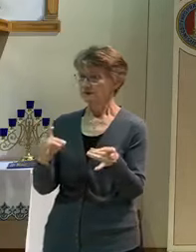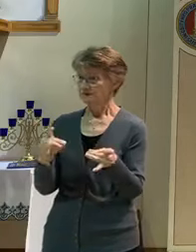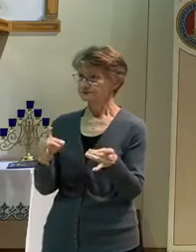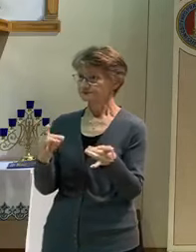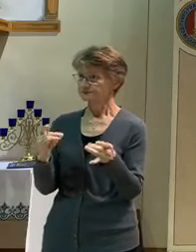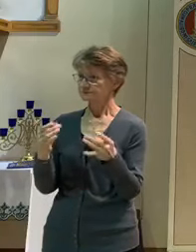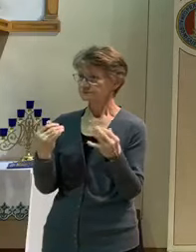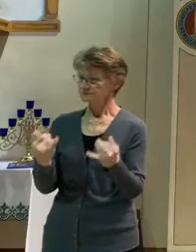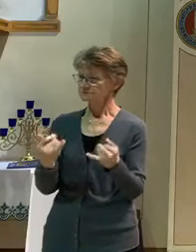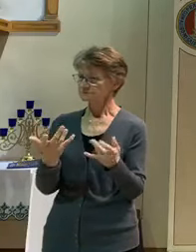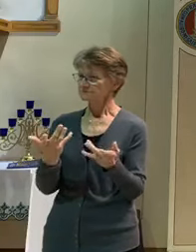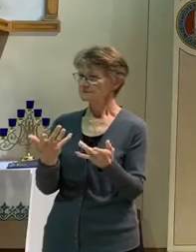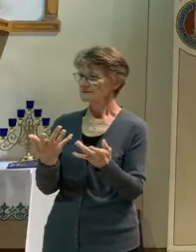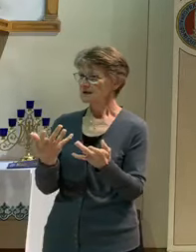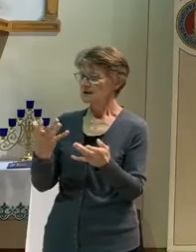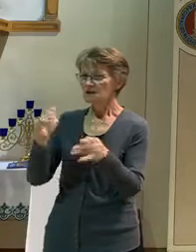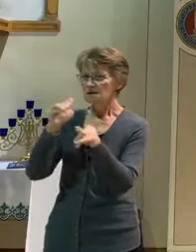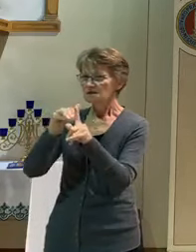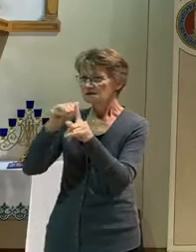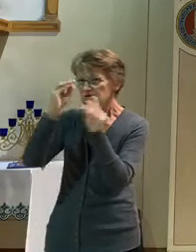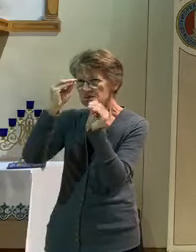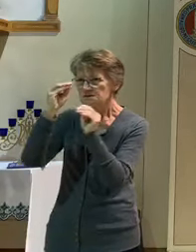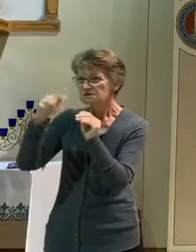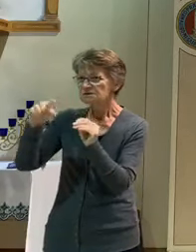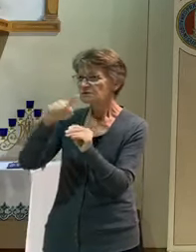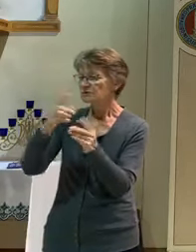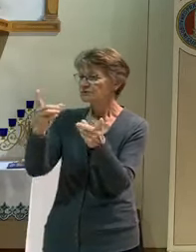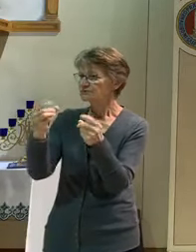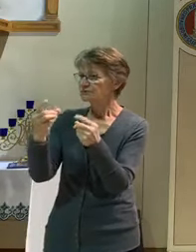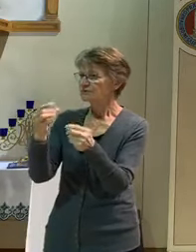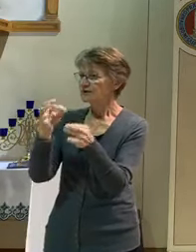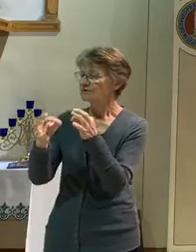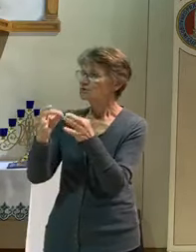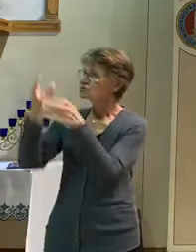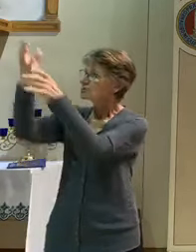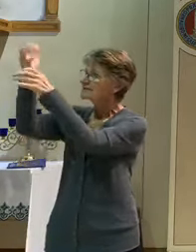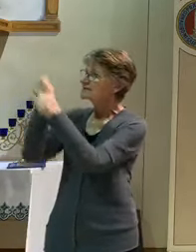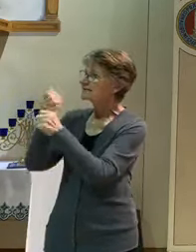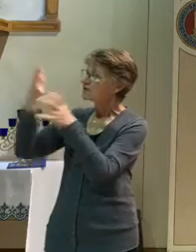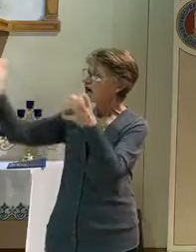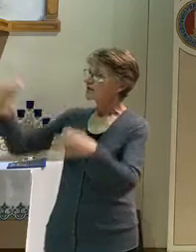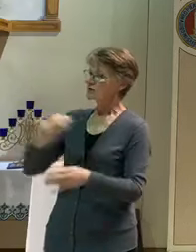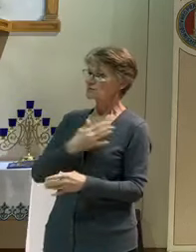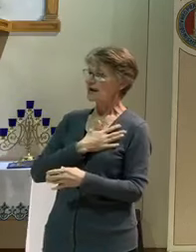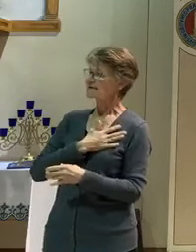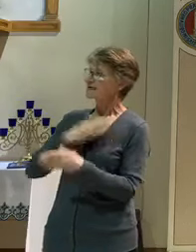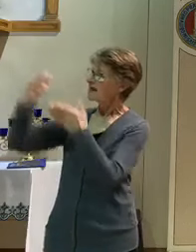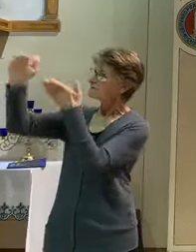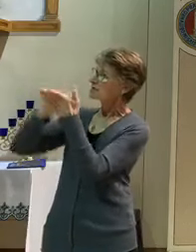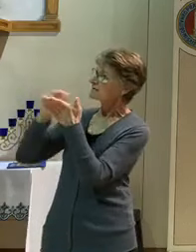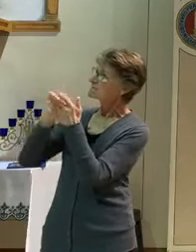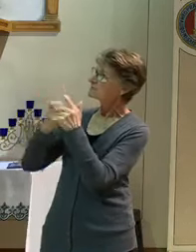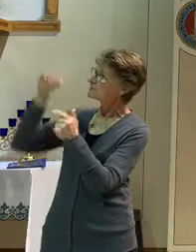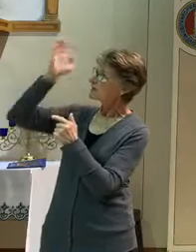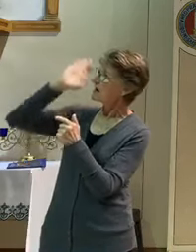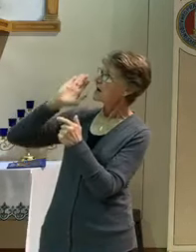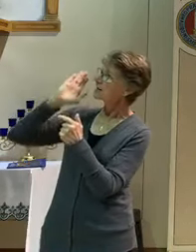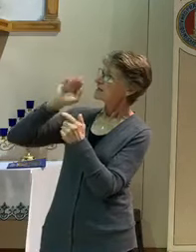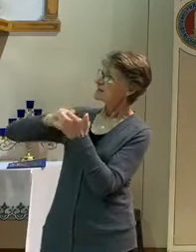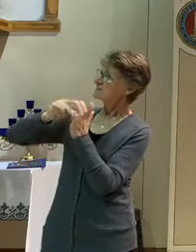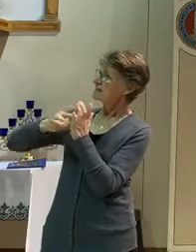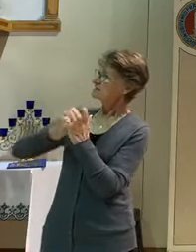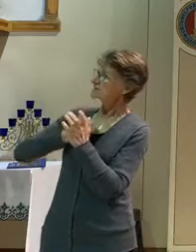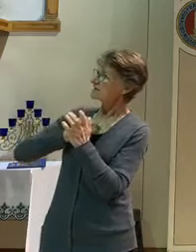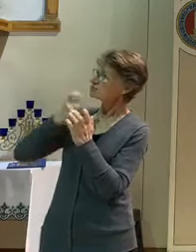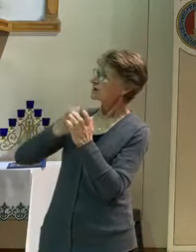the kingdom of God is at hand. And Peter talks with him and says, he must have had some kind of problem, and